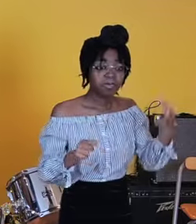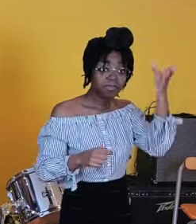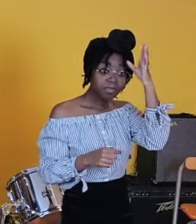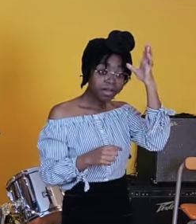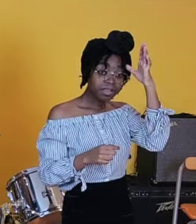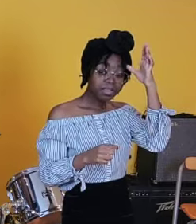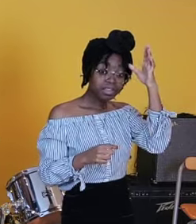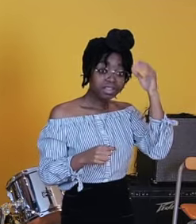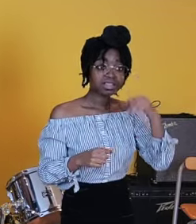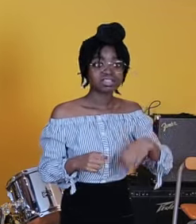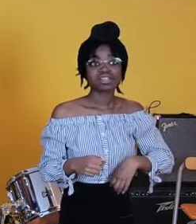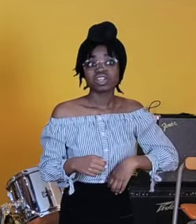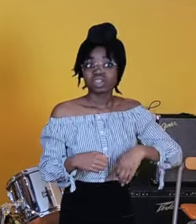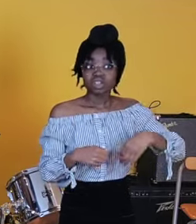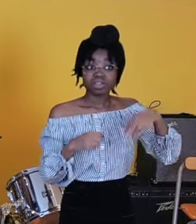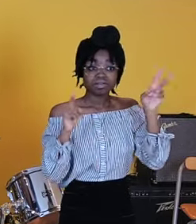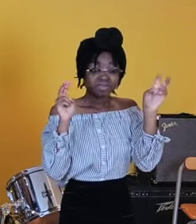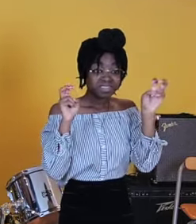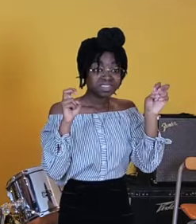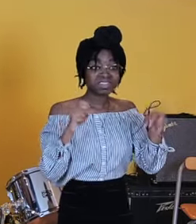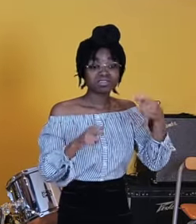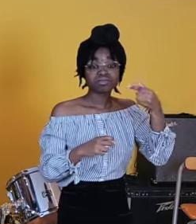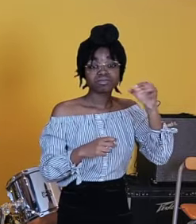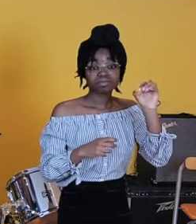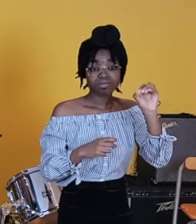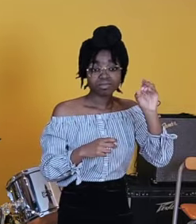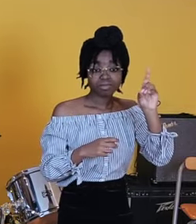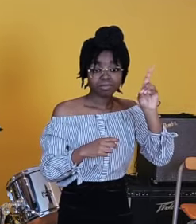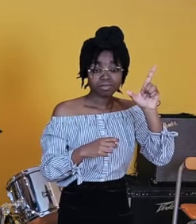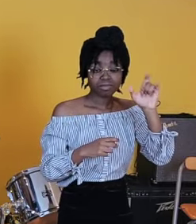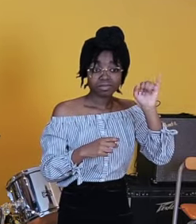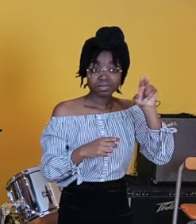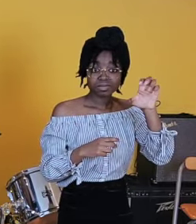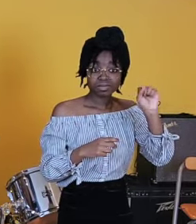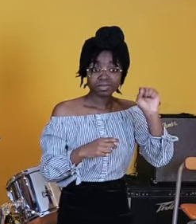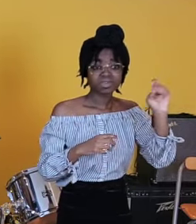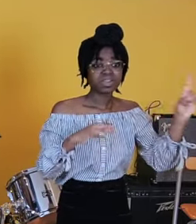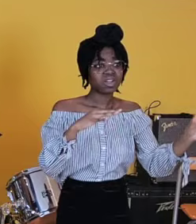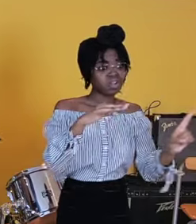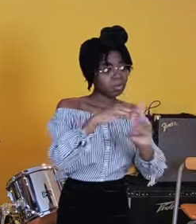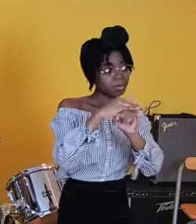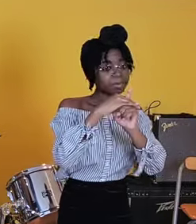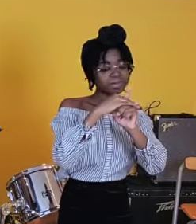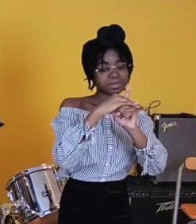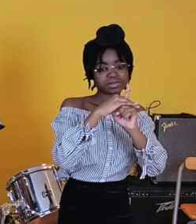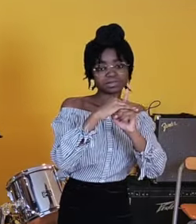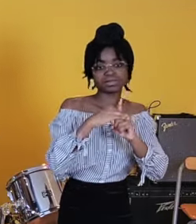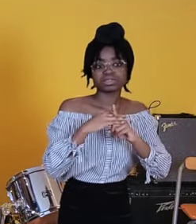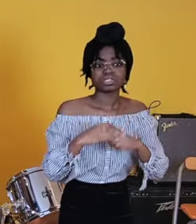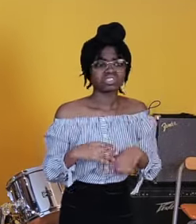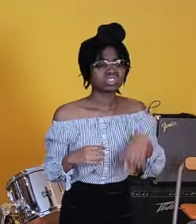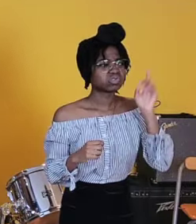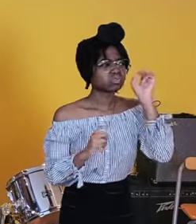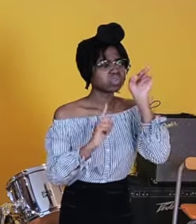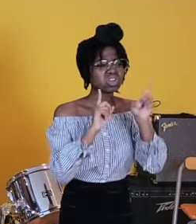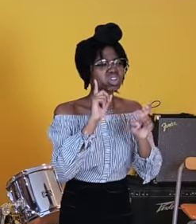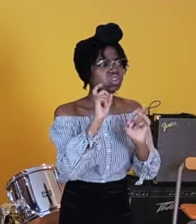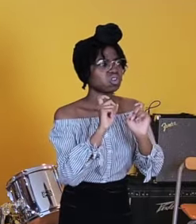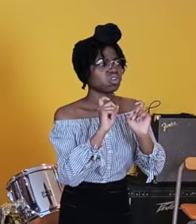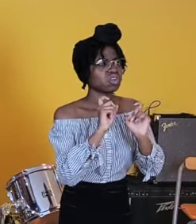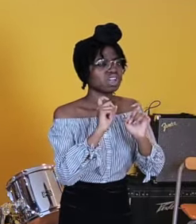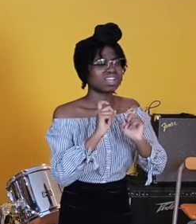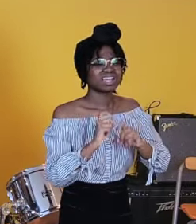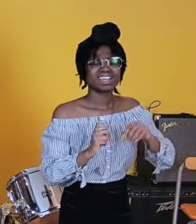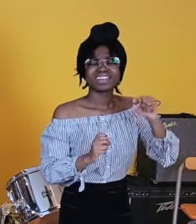the topic of godliness rises up, and the issue of godliness surfaces. And so we ask, what is